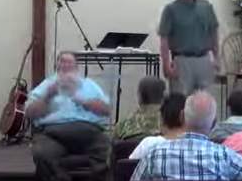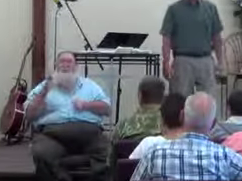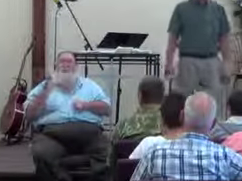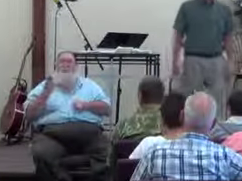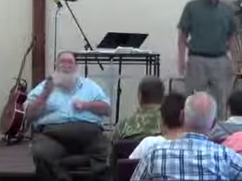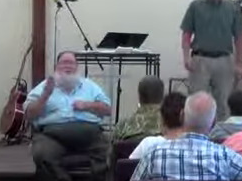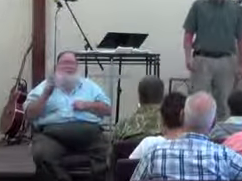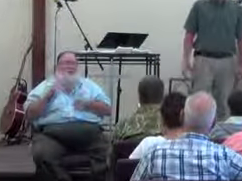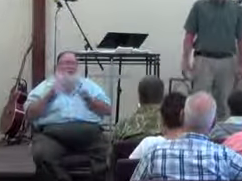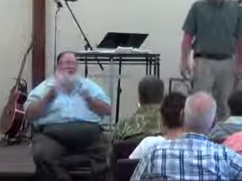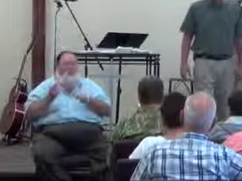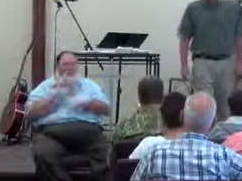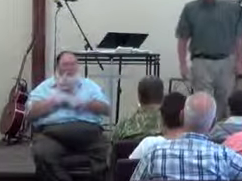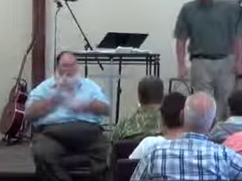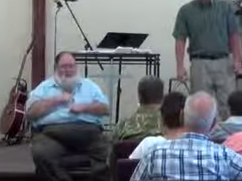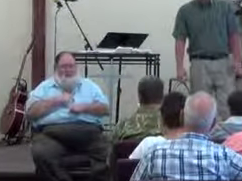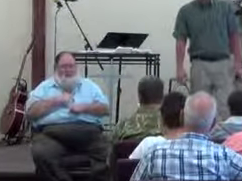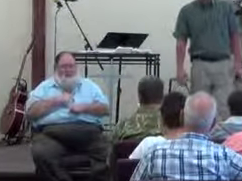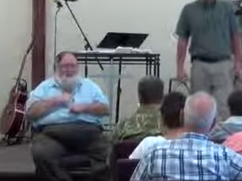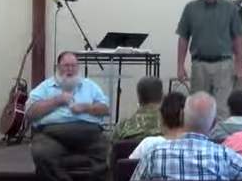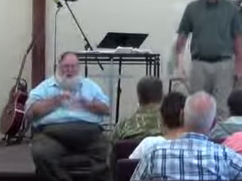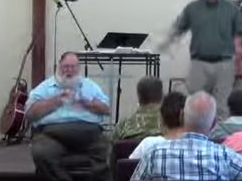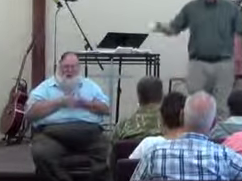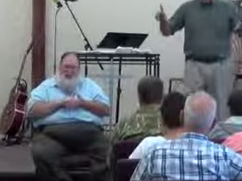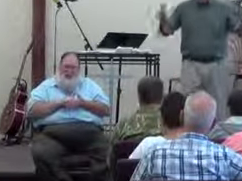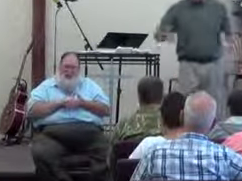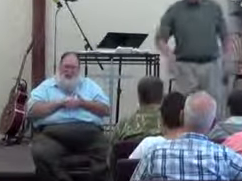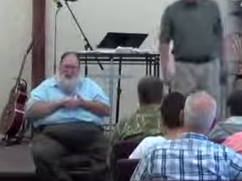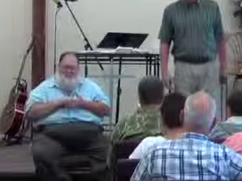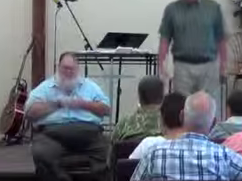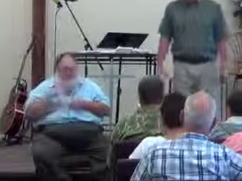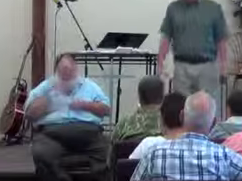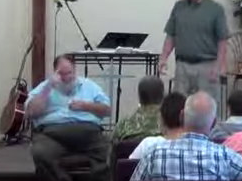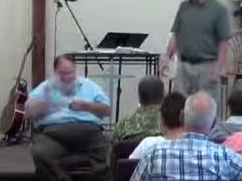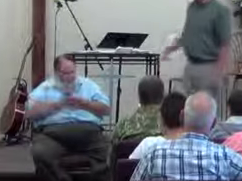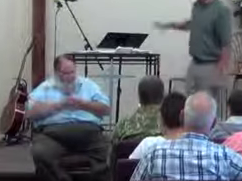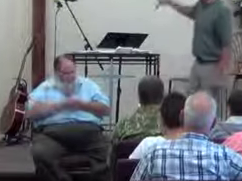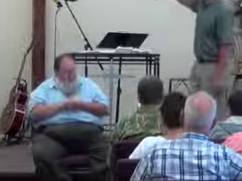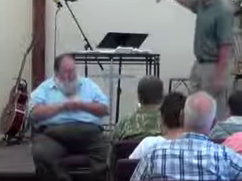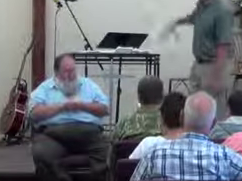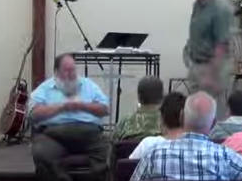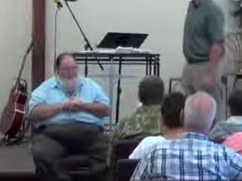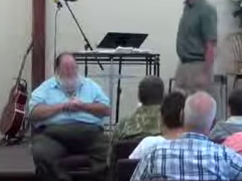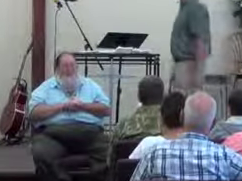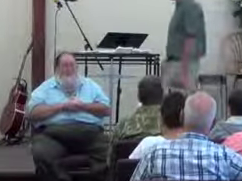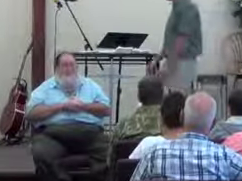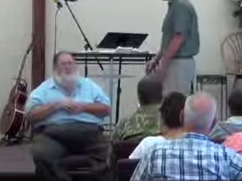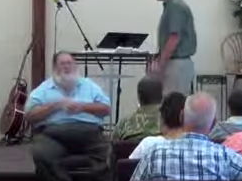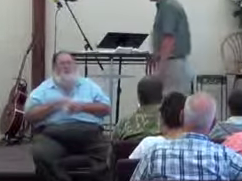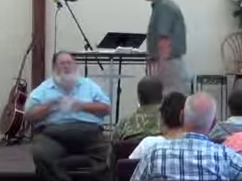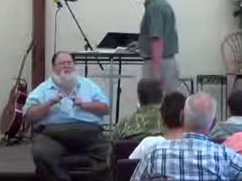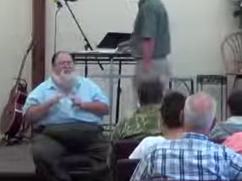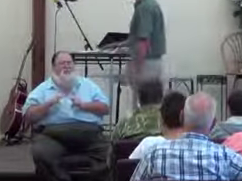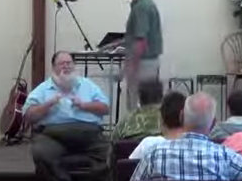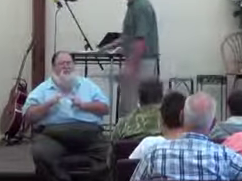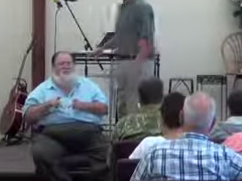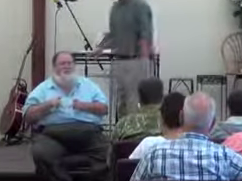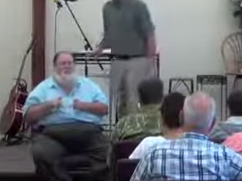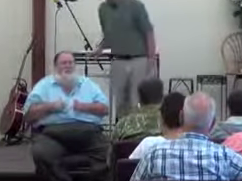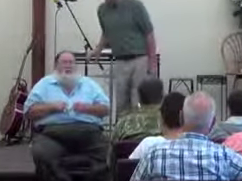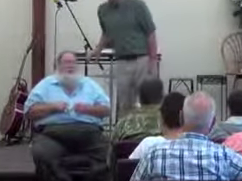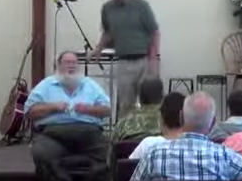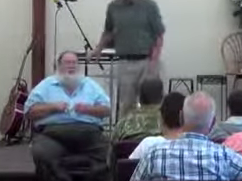Alex Haley, who was the writer of Roots. And he always keeps a picture on his wall of a turtle on top of a fence post. And they asked him one day